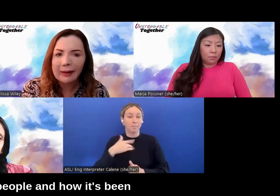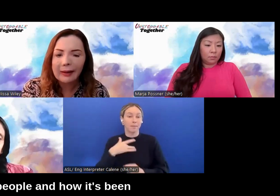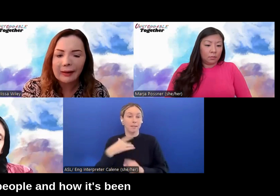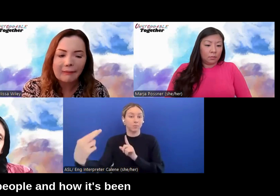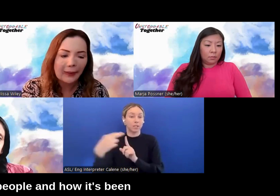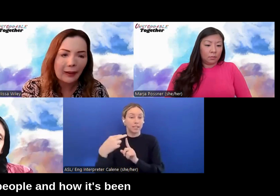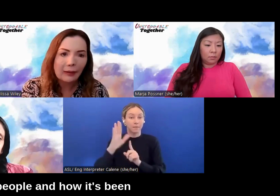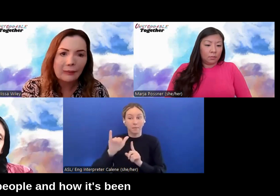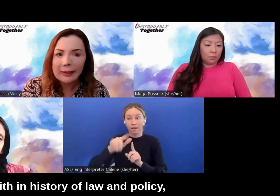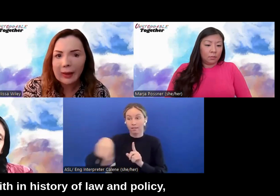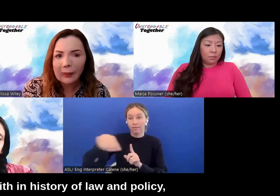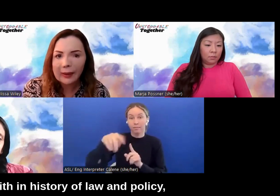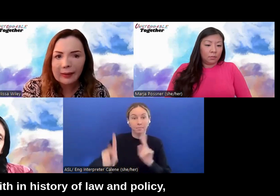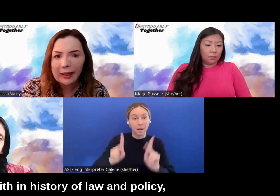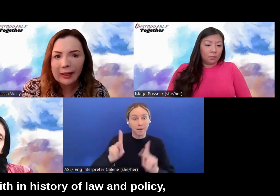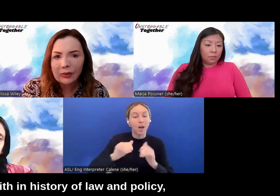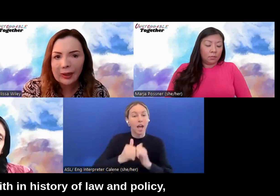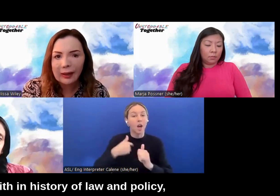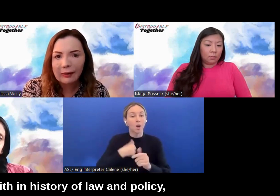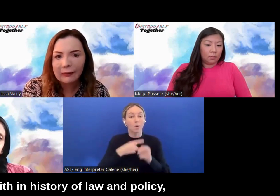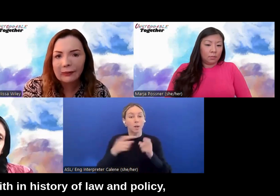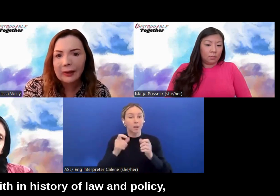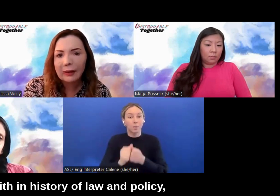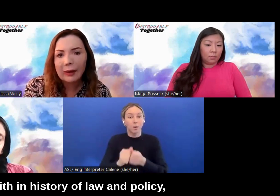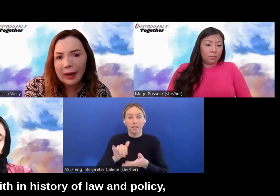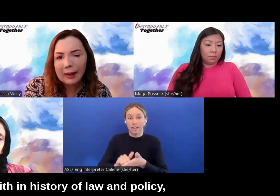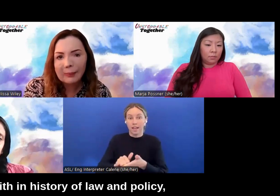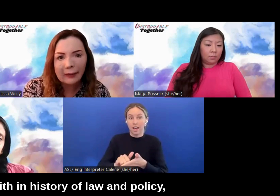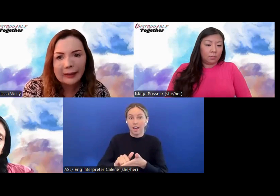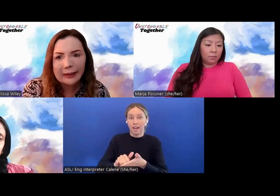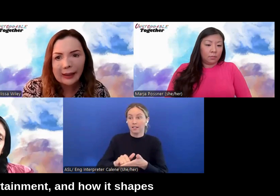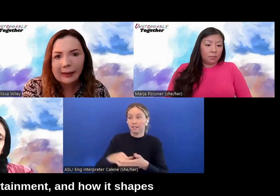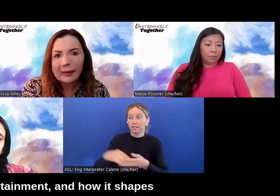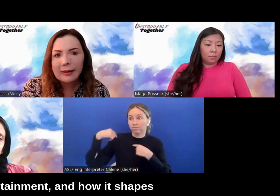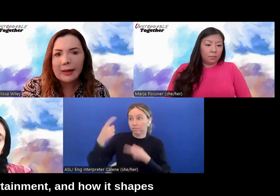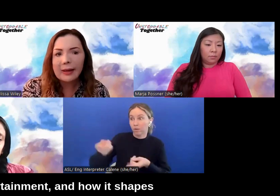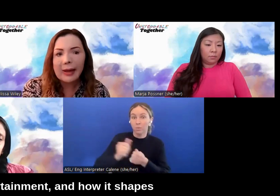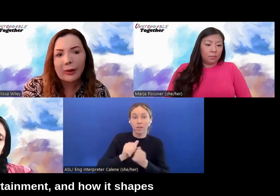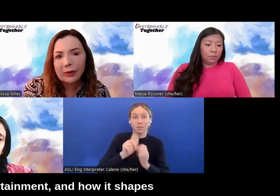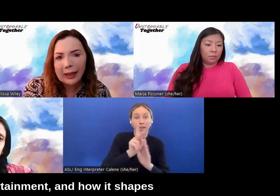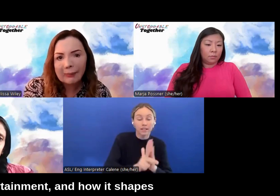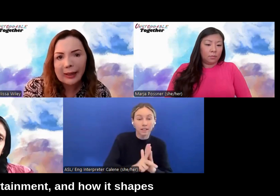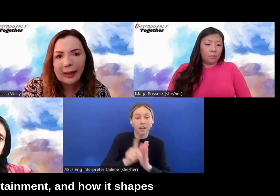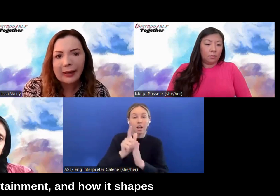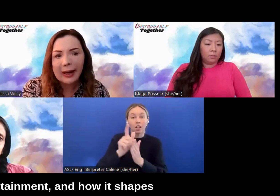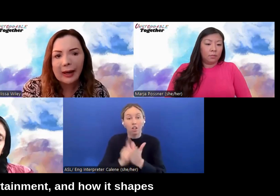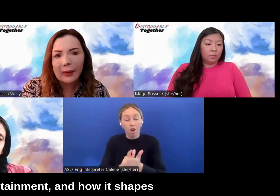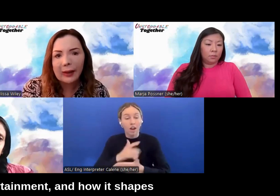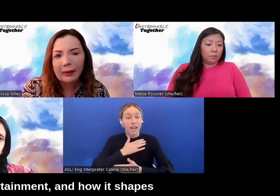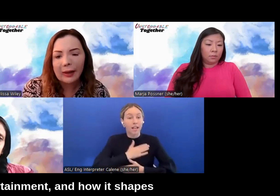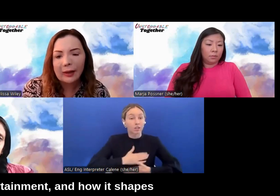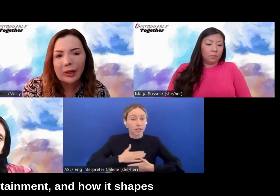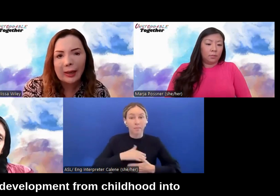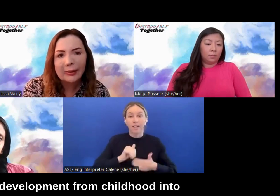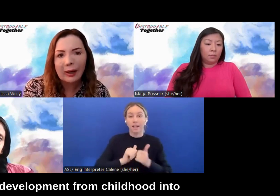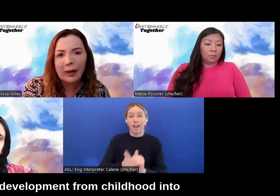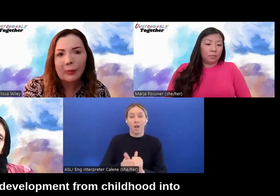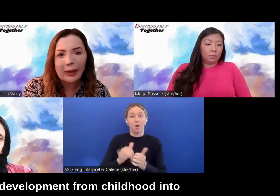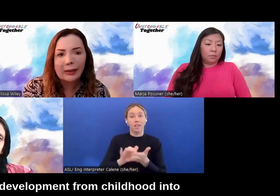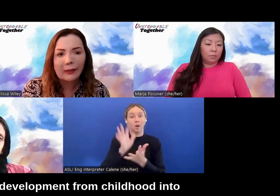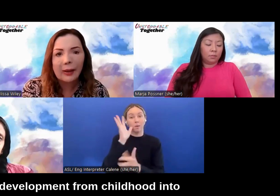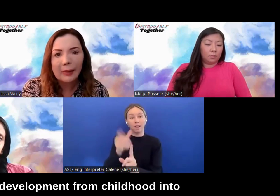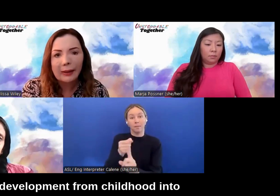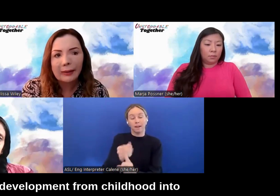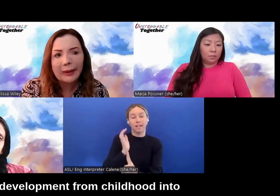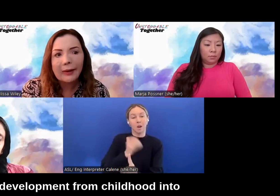it's been dealt with in the history of law and policy, entertainment, and how it shapes our